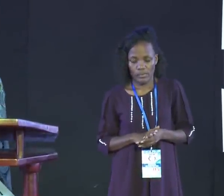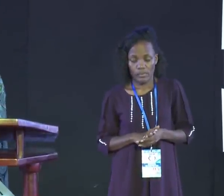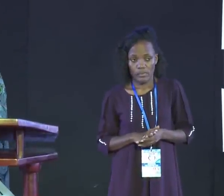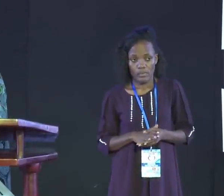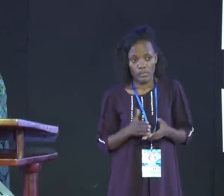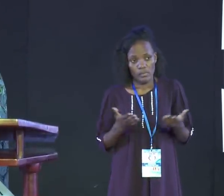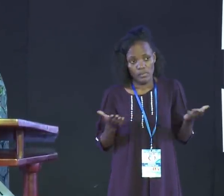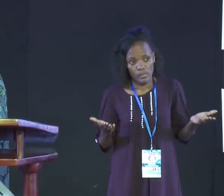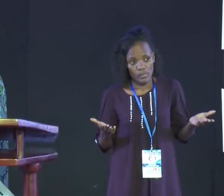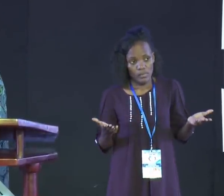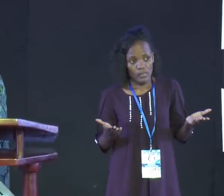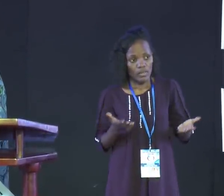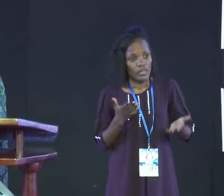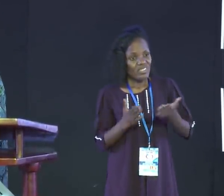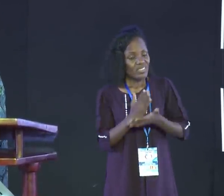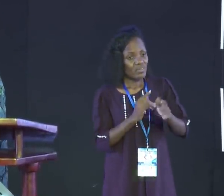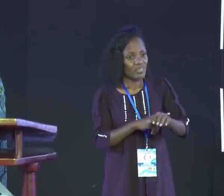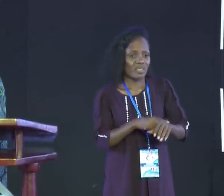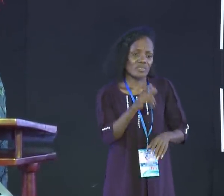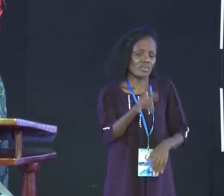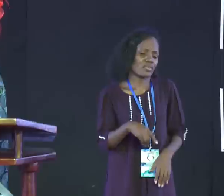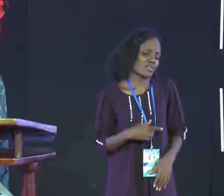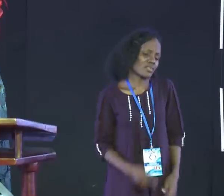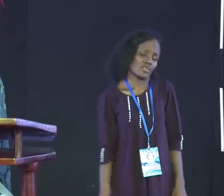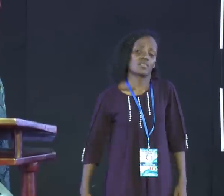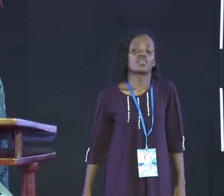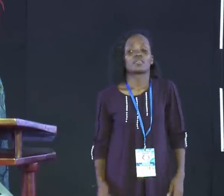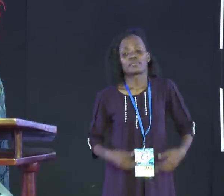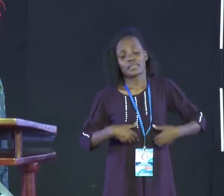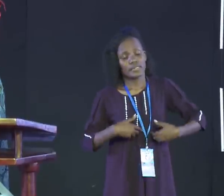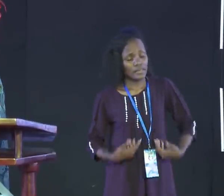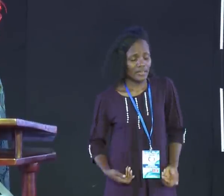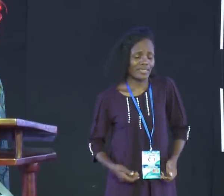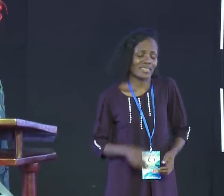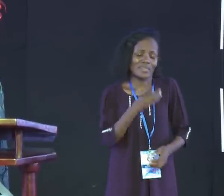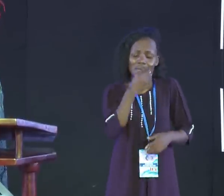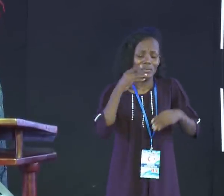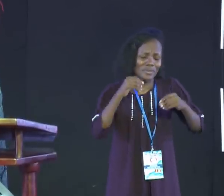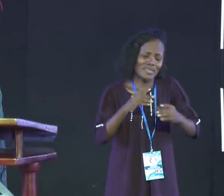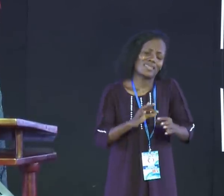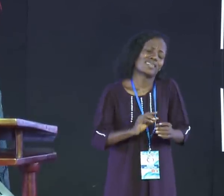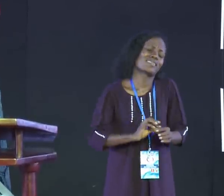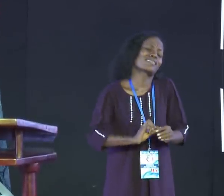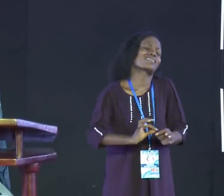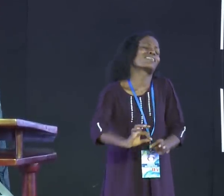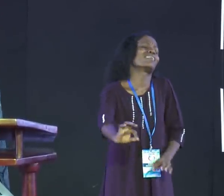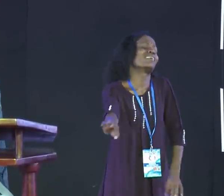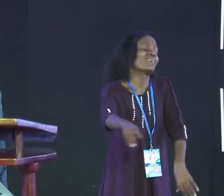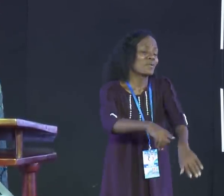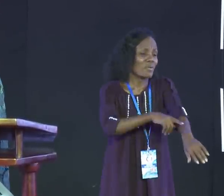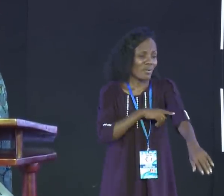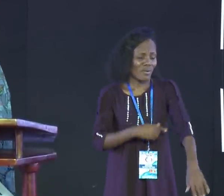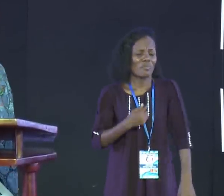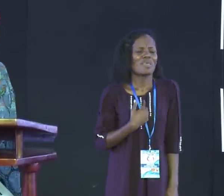Osobola okugamba eddungu linsukiriddeko. You can say the wilderness has overwhelmed me. Nindiridde omusajja